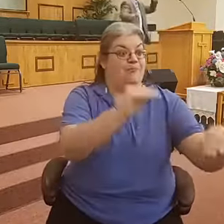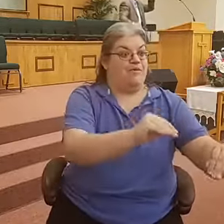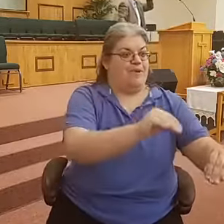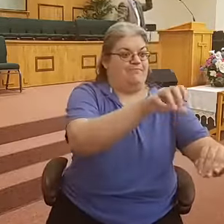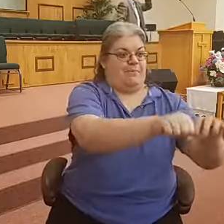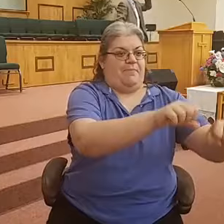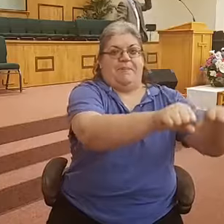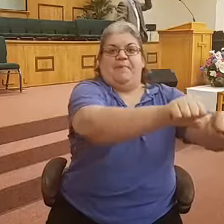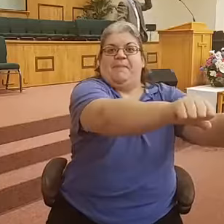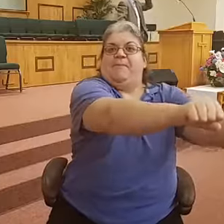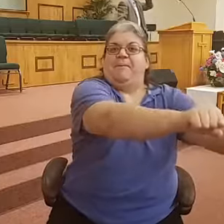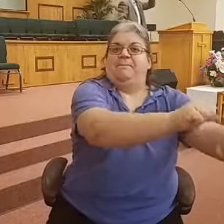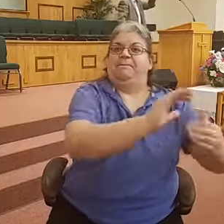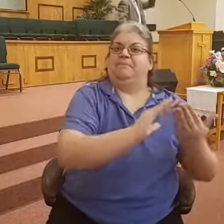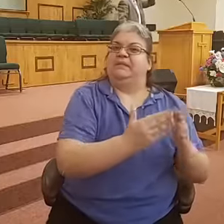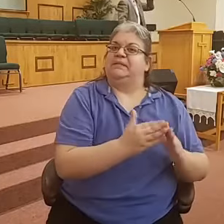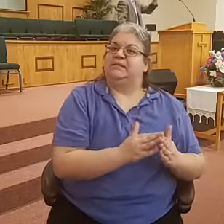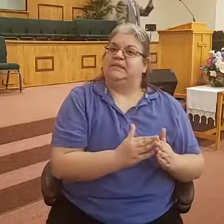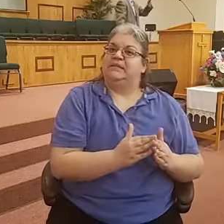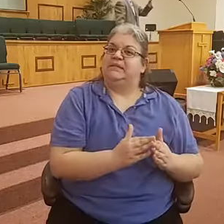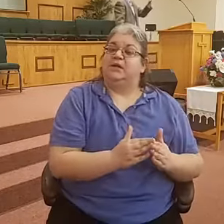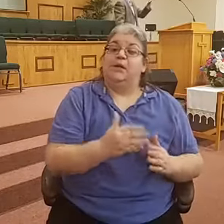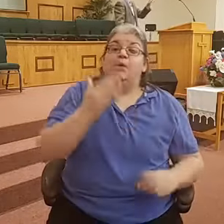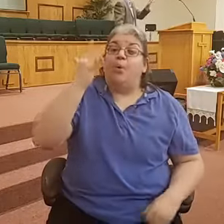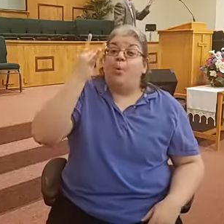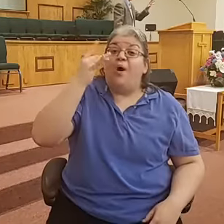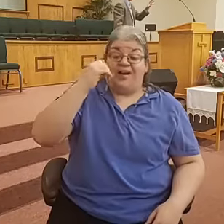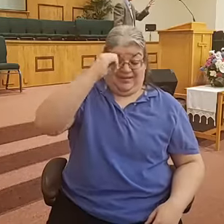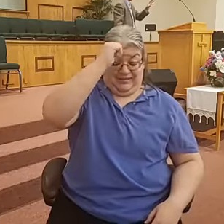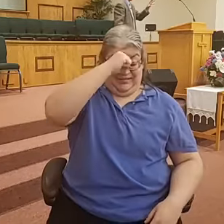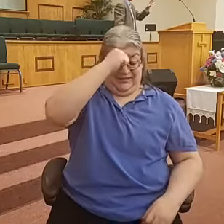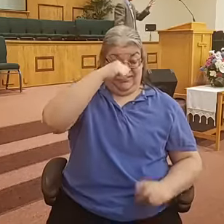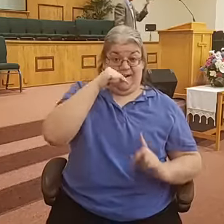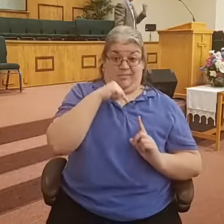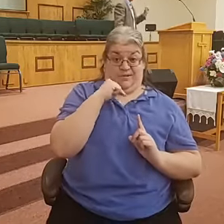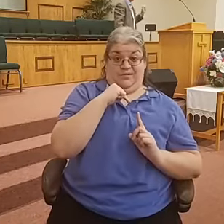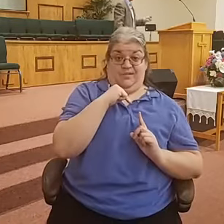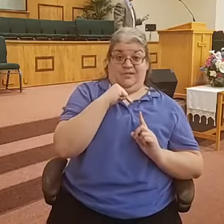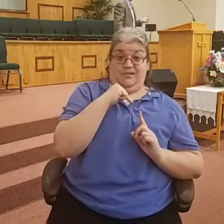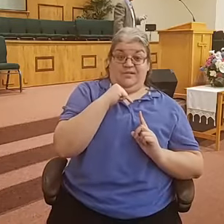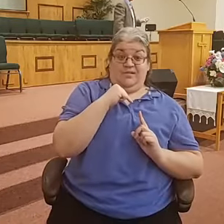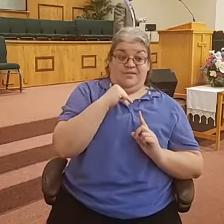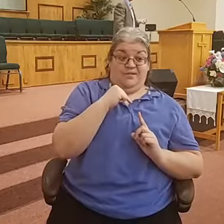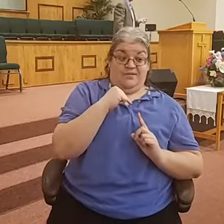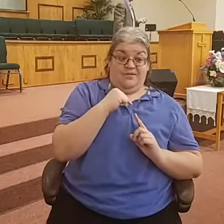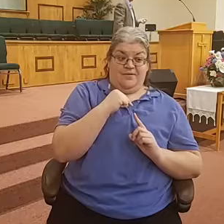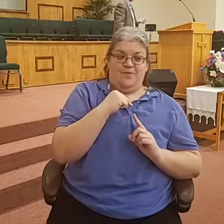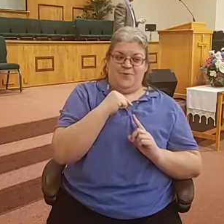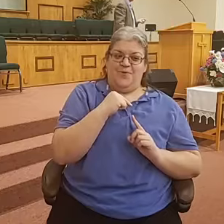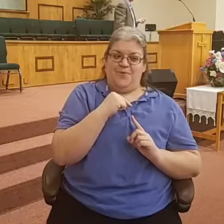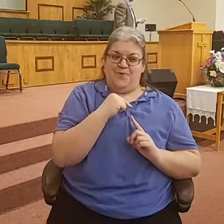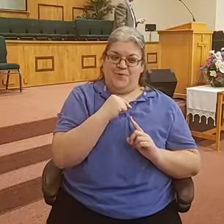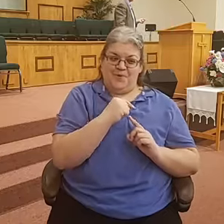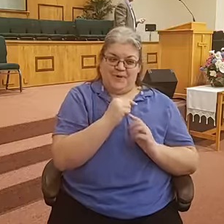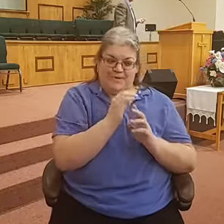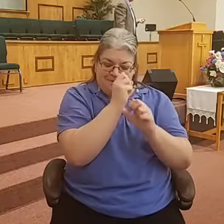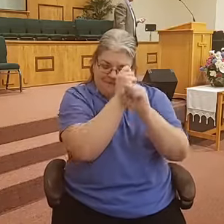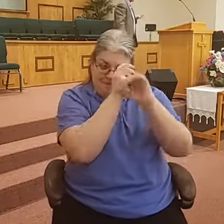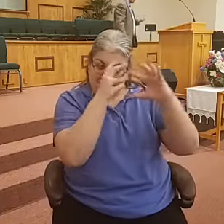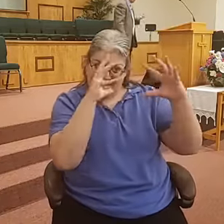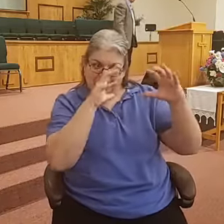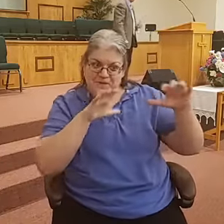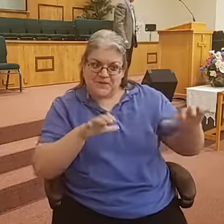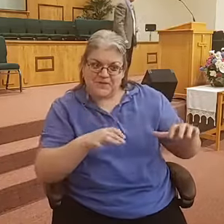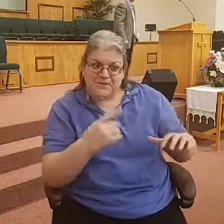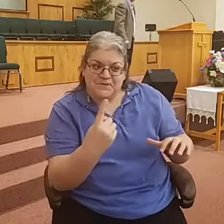inhabited. All because Solomon was able to do something with those cities.